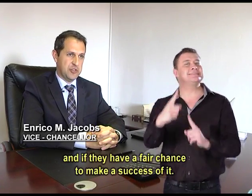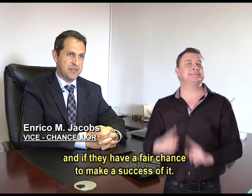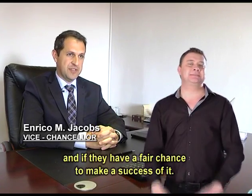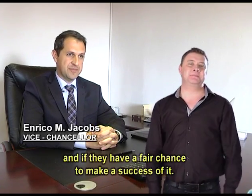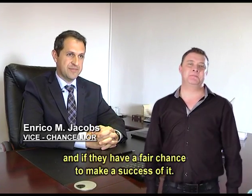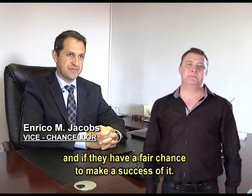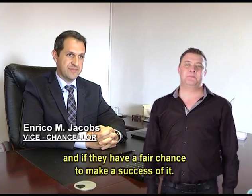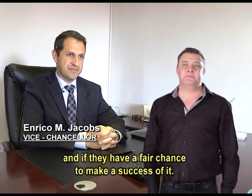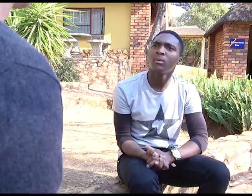out of it.